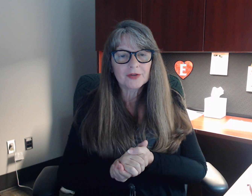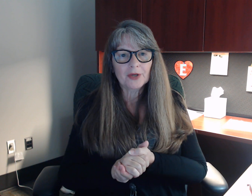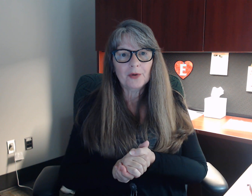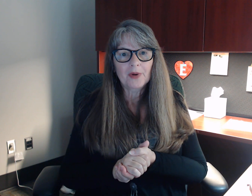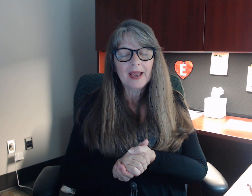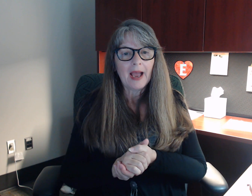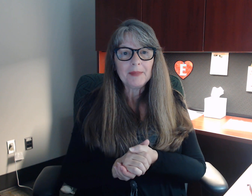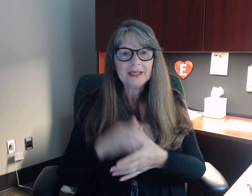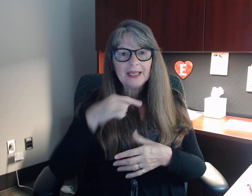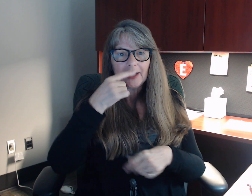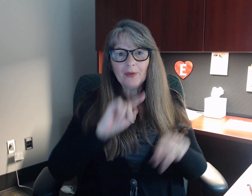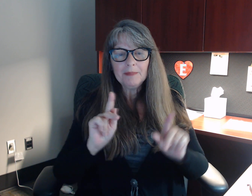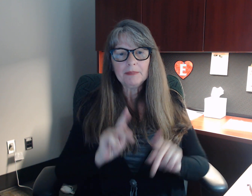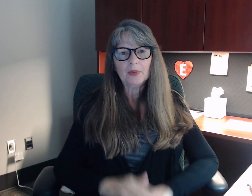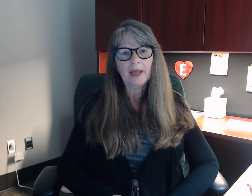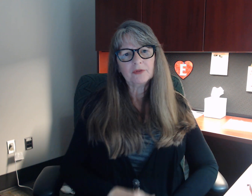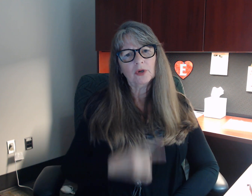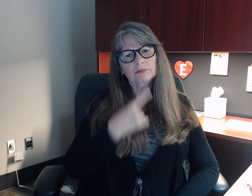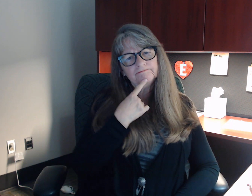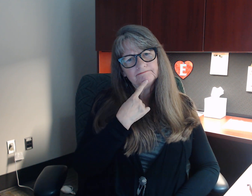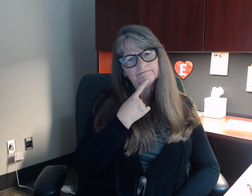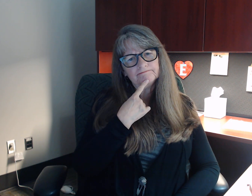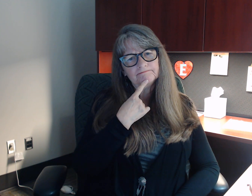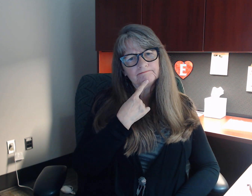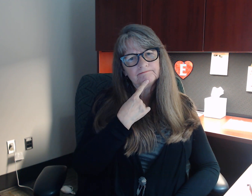So, I mean, hearing people would have to go, hmm.